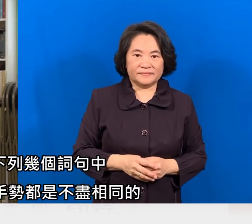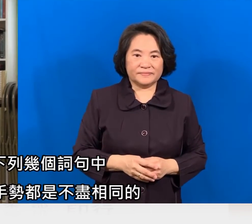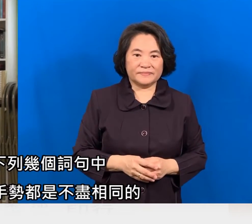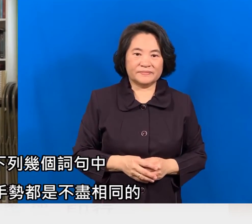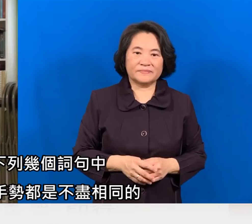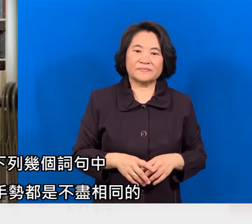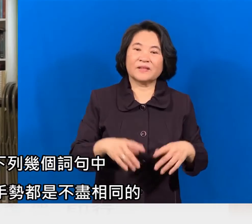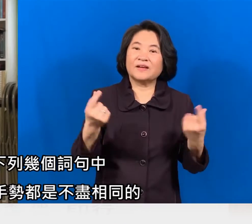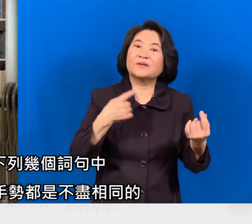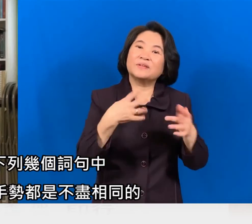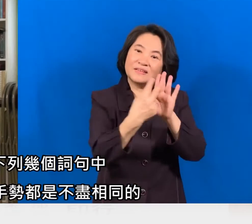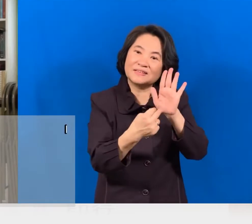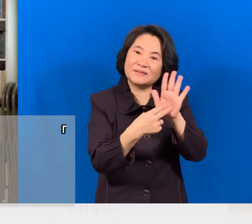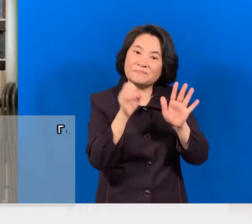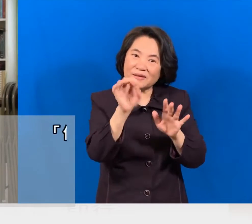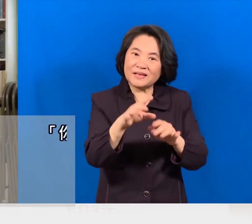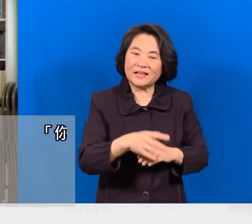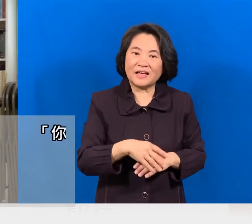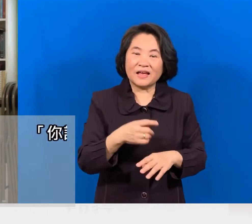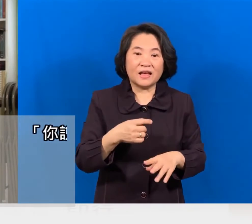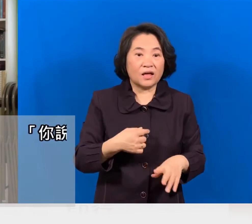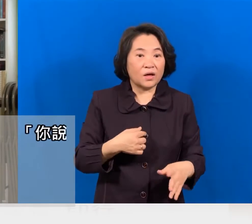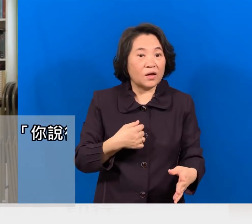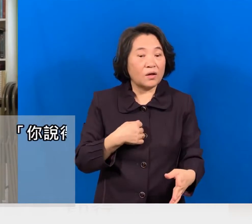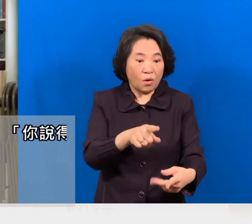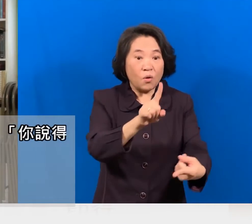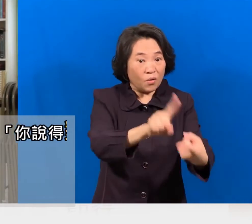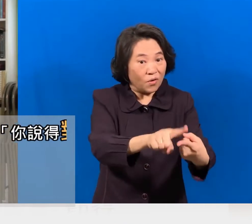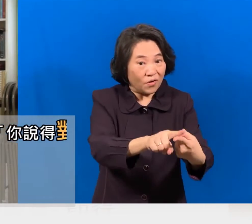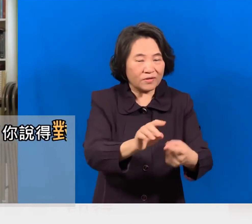to its different meanings in such expressions as you said that right,